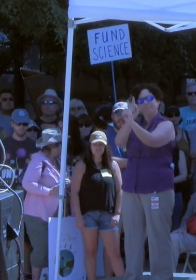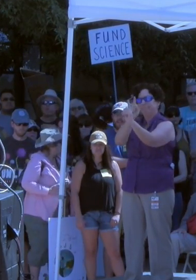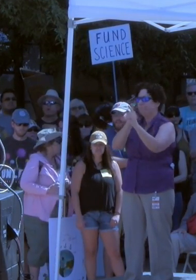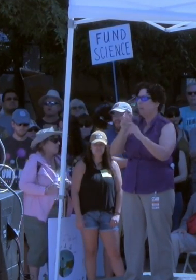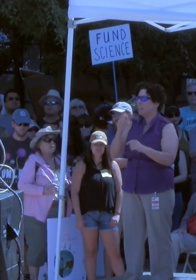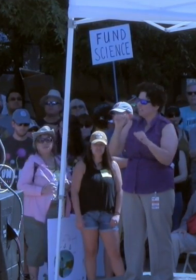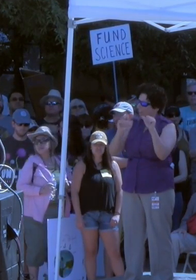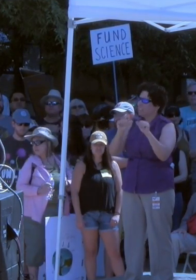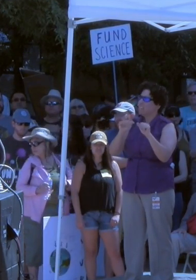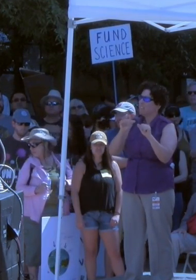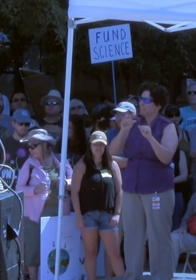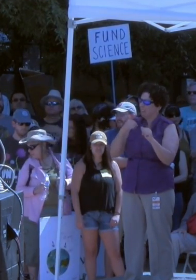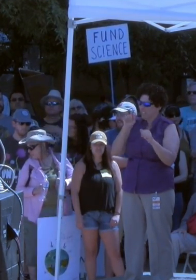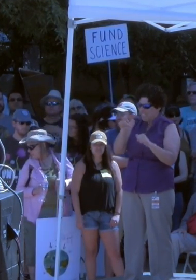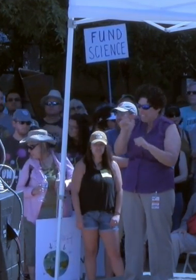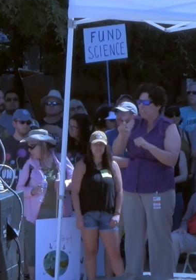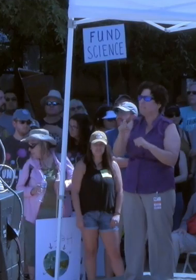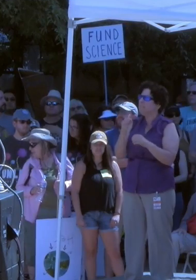science is good.